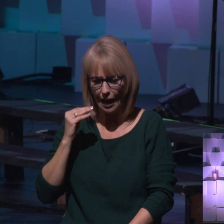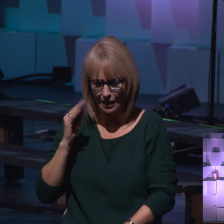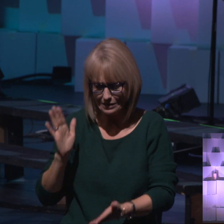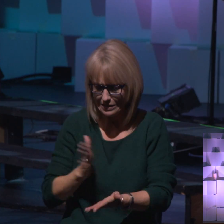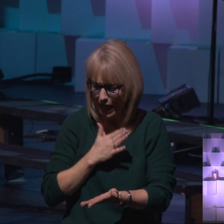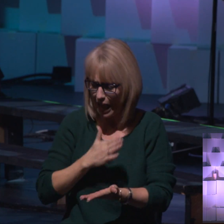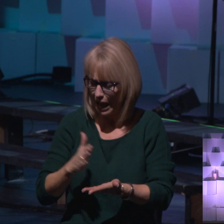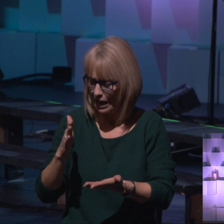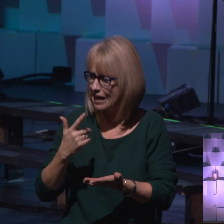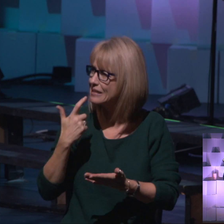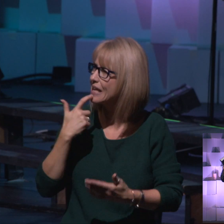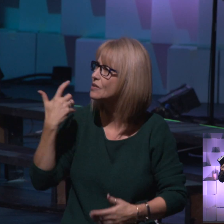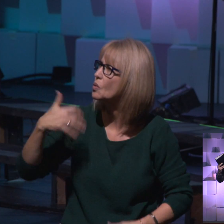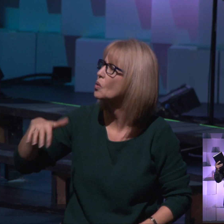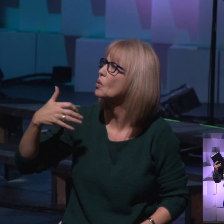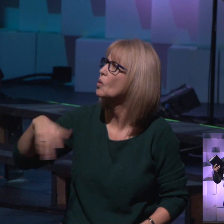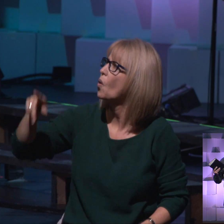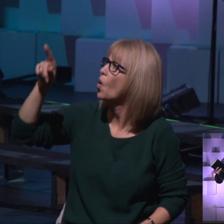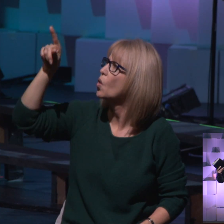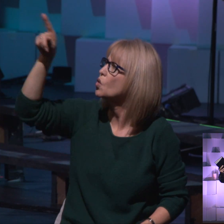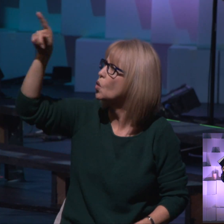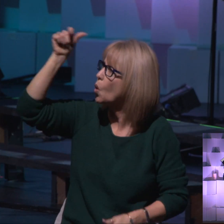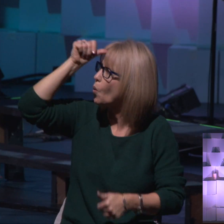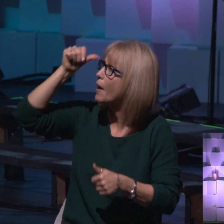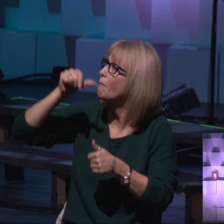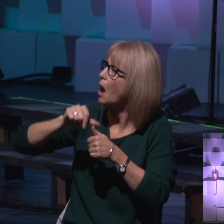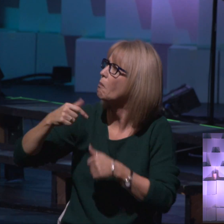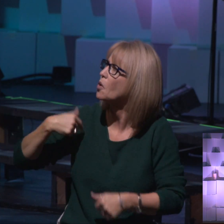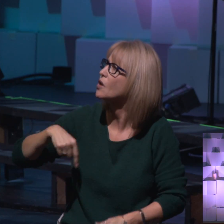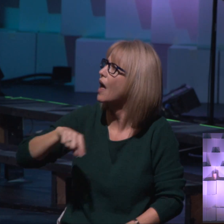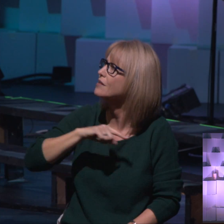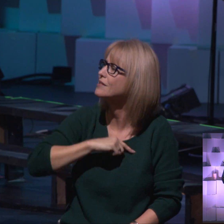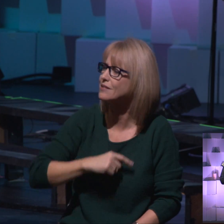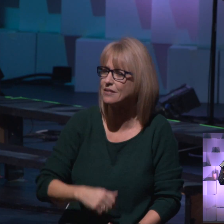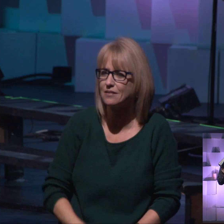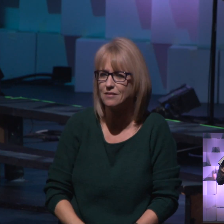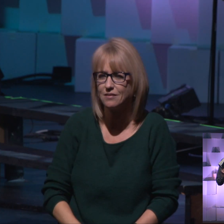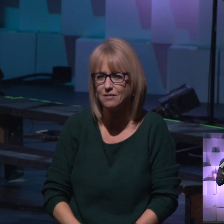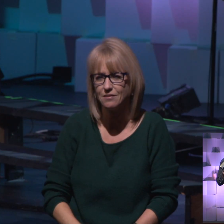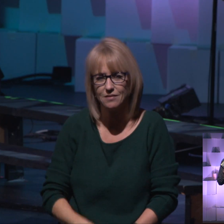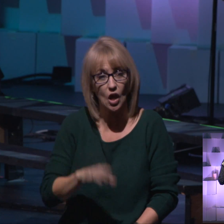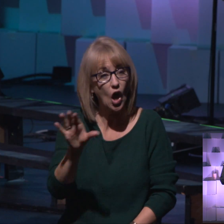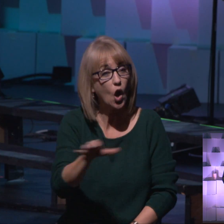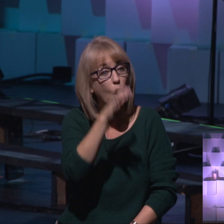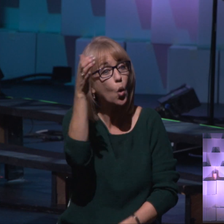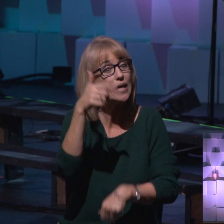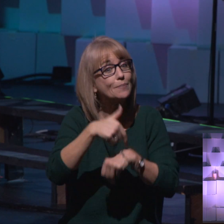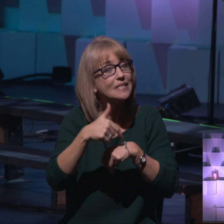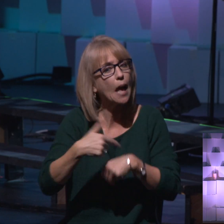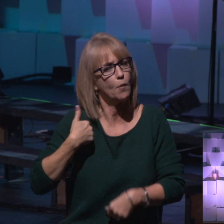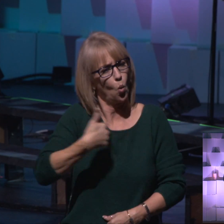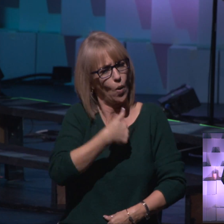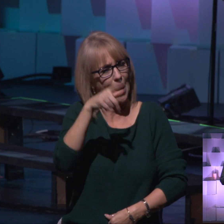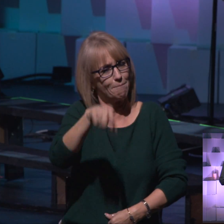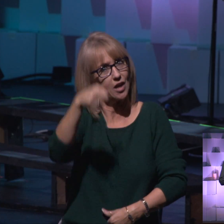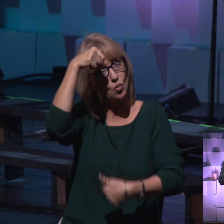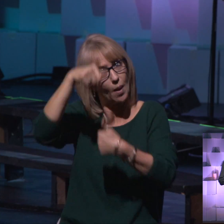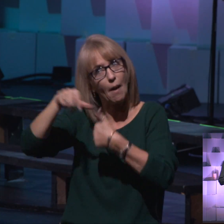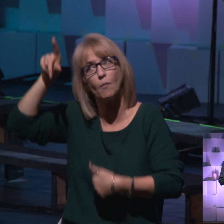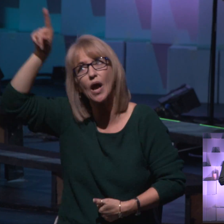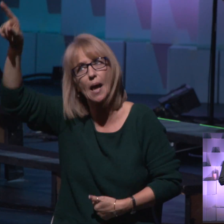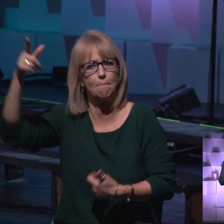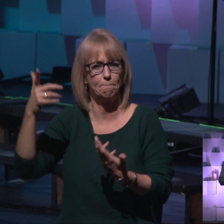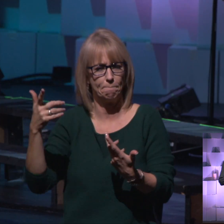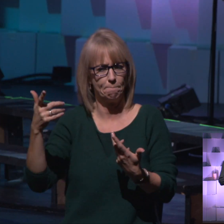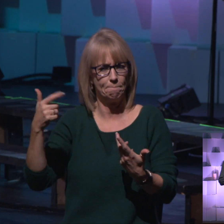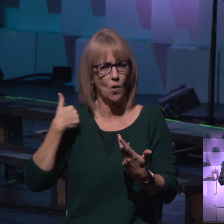just ends and says, God, you remember. And at Christmas, we remember God's greatness, and we remember his